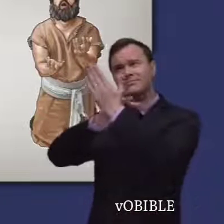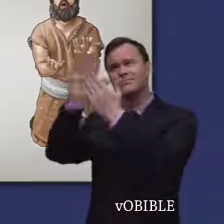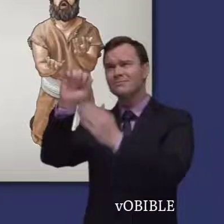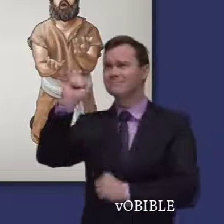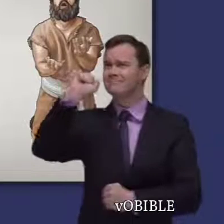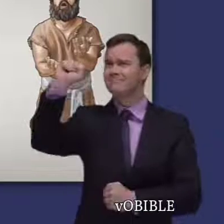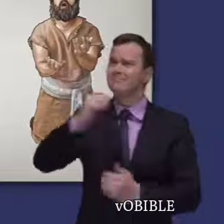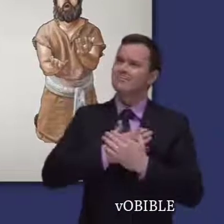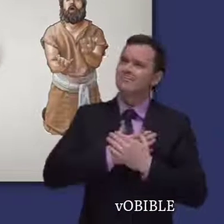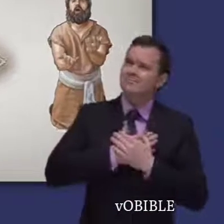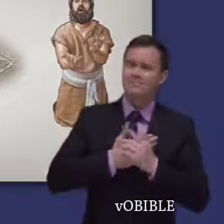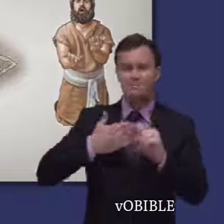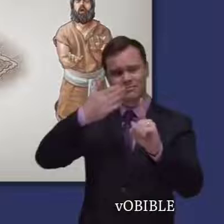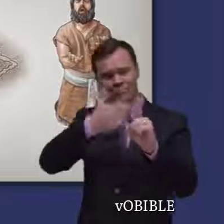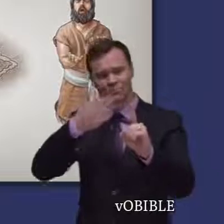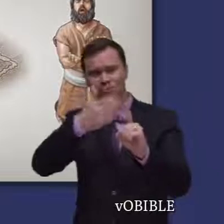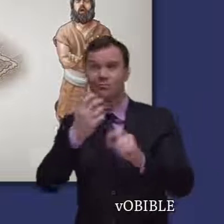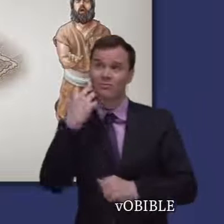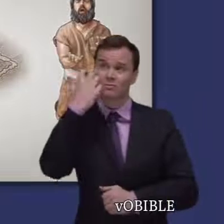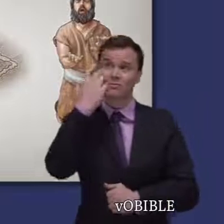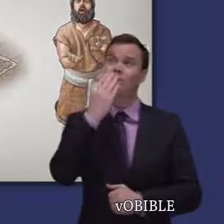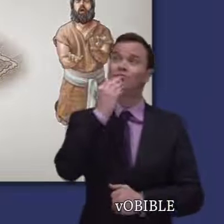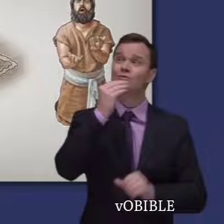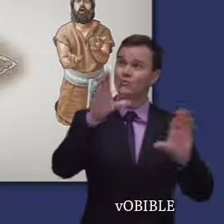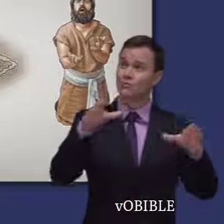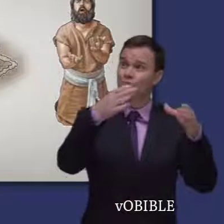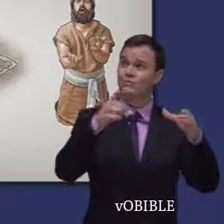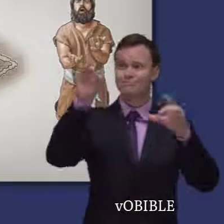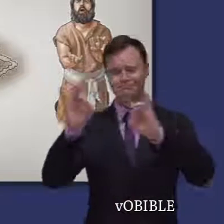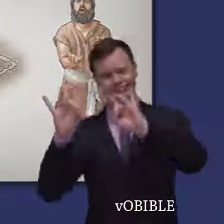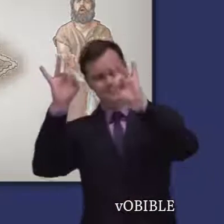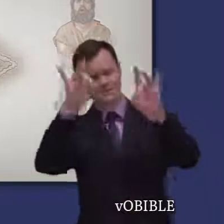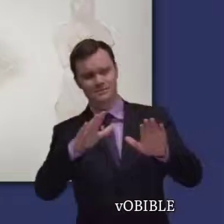hope that Jehovah will, in his loyal love and mercy, restore the nation.